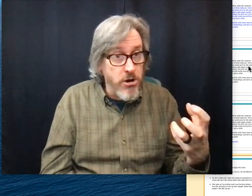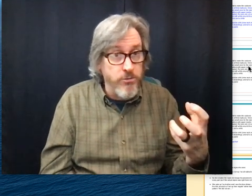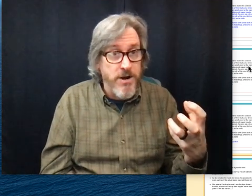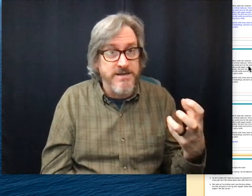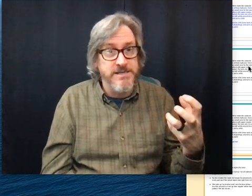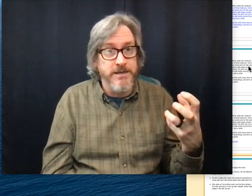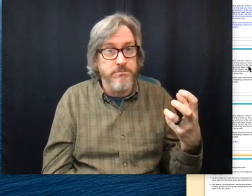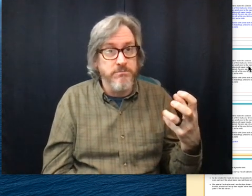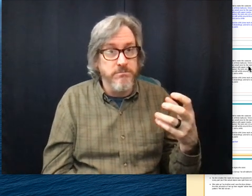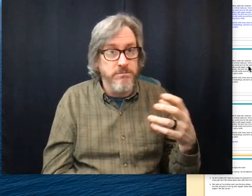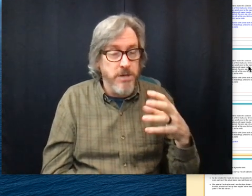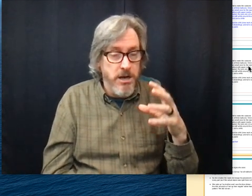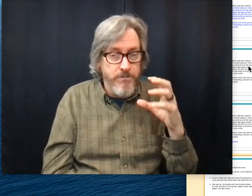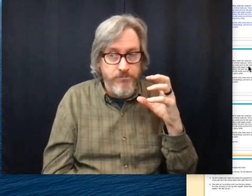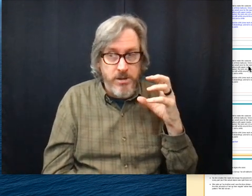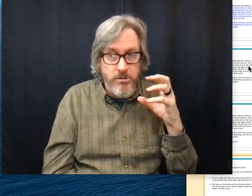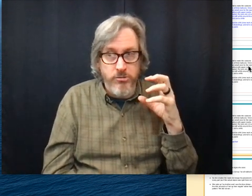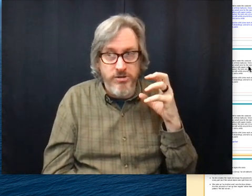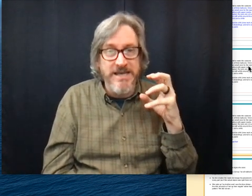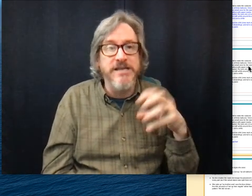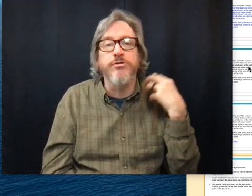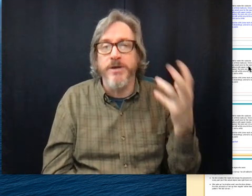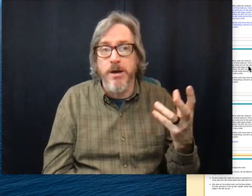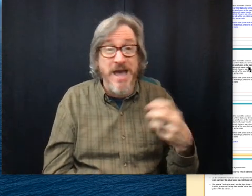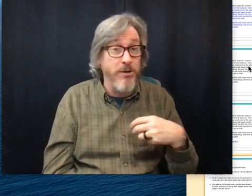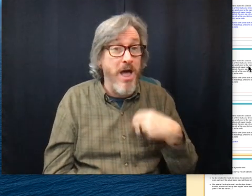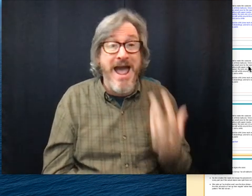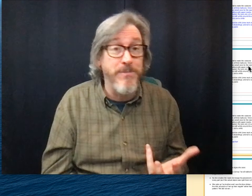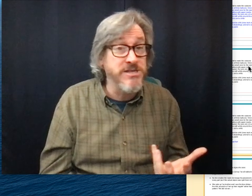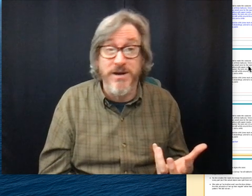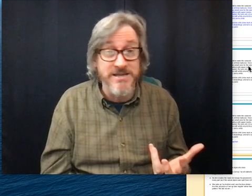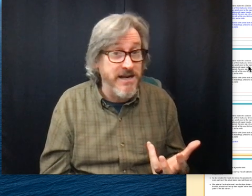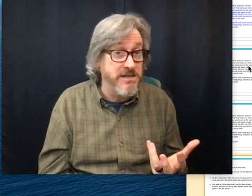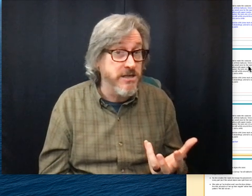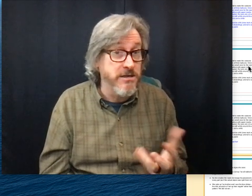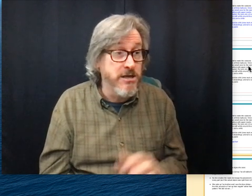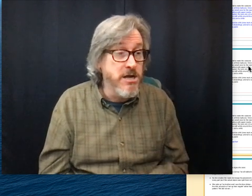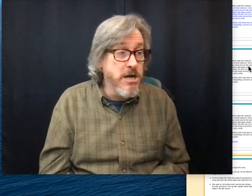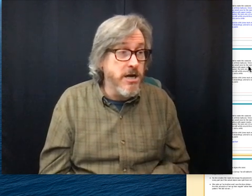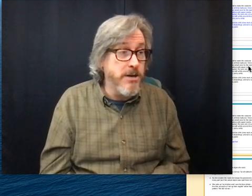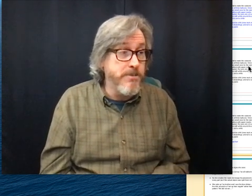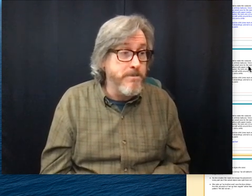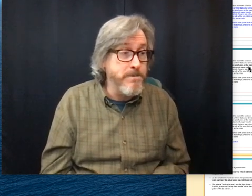on your own practicing, the easier it'll become, and it will happen spontaneously.